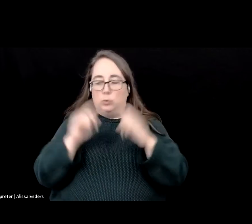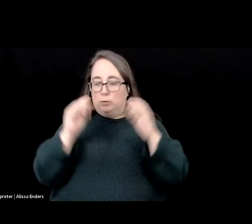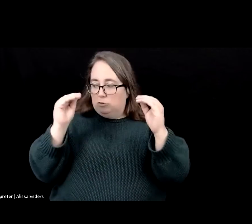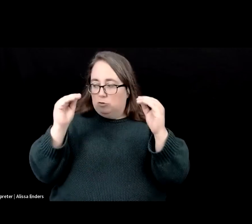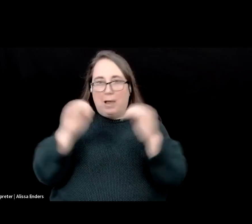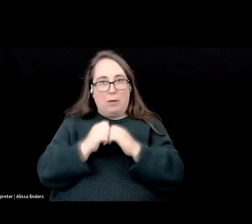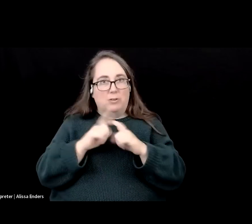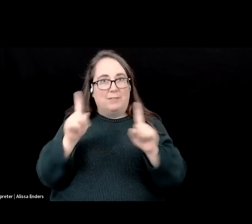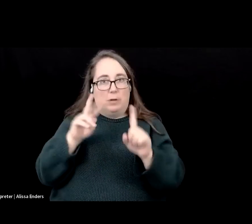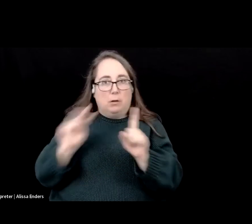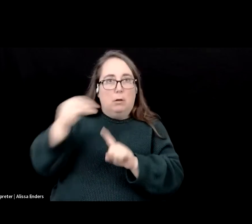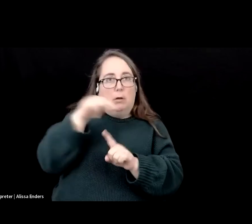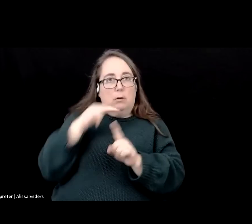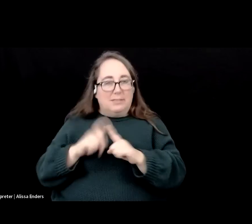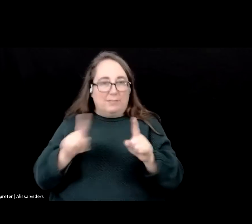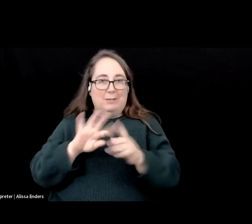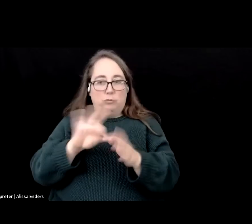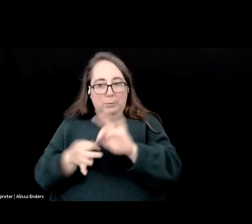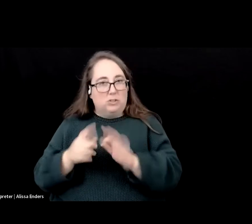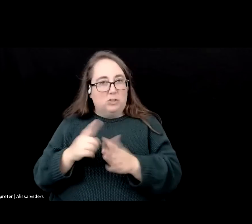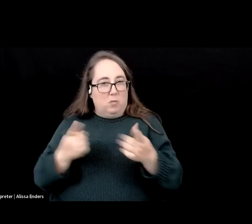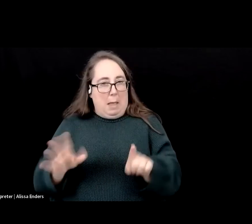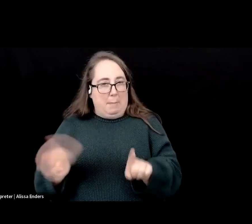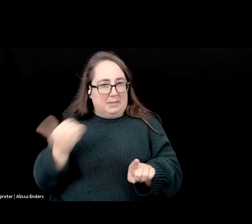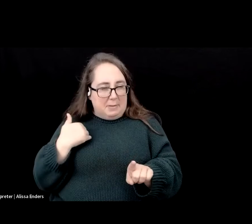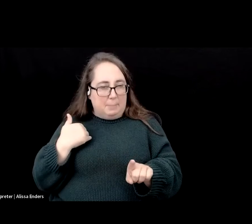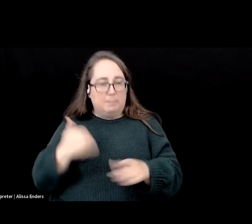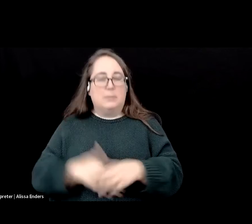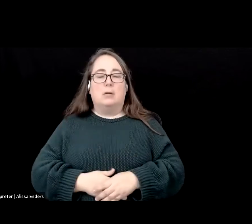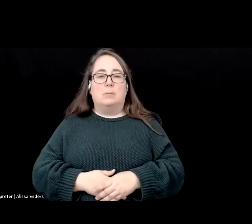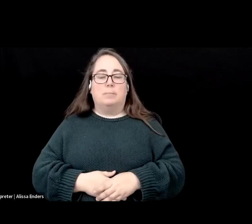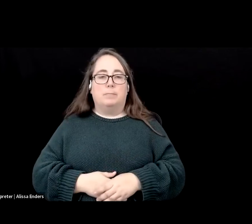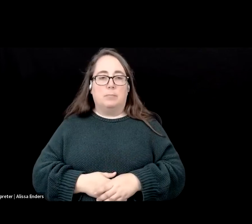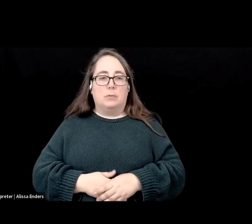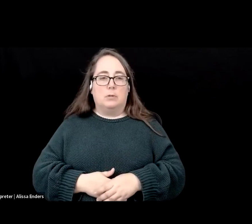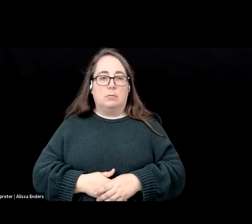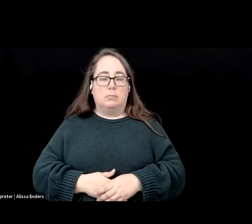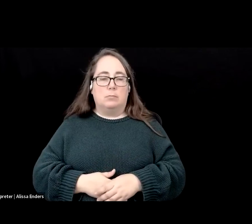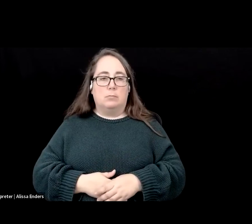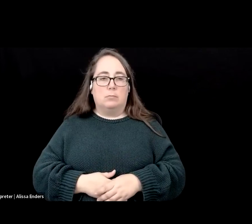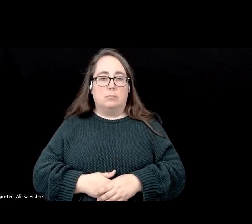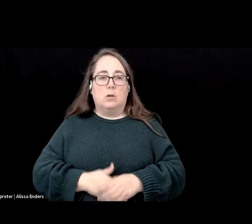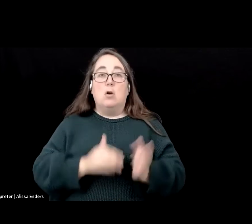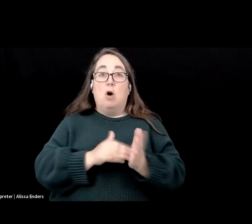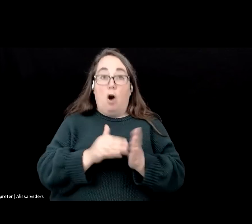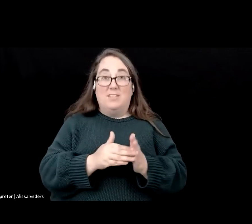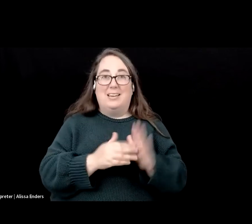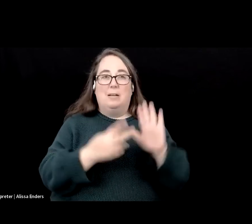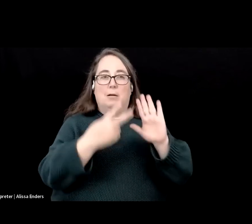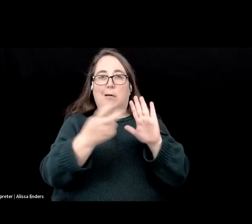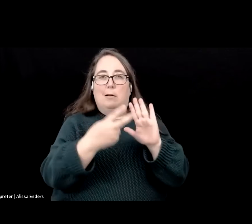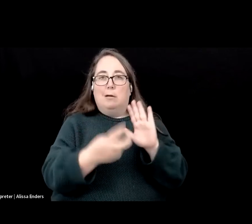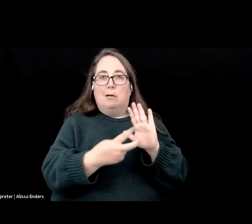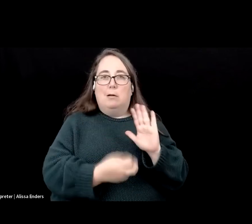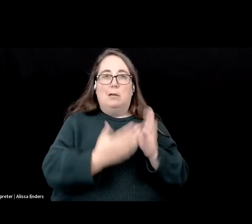there are different interpretations of the past. You know, often that has meant that they've coupled readings from that project with